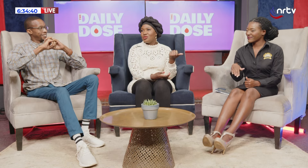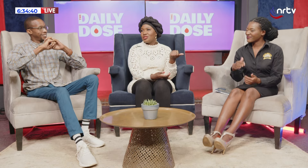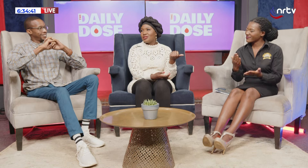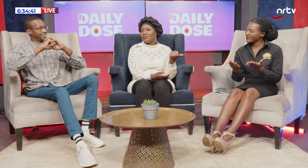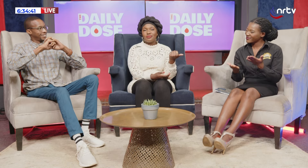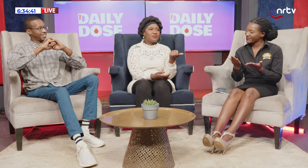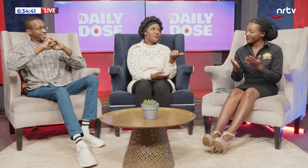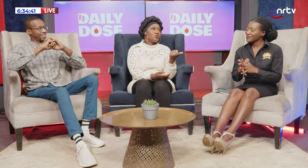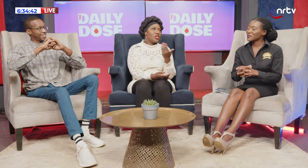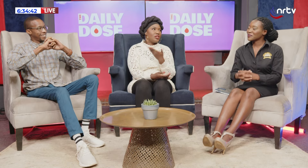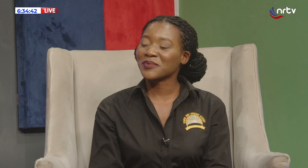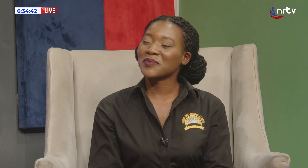Mbuzi, Nchele, Gogo.